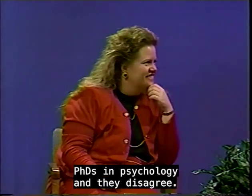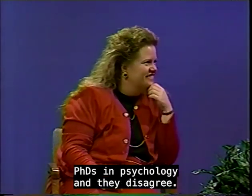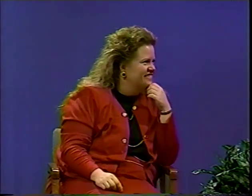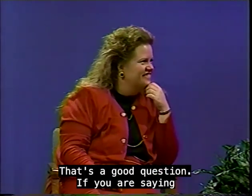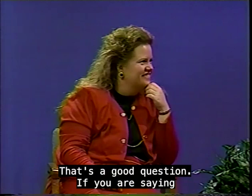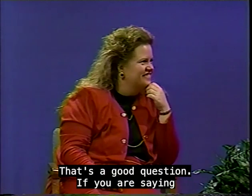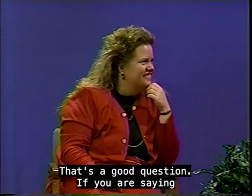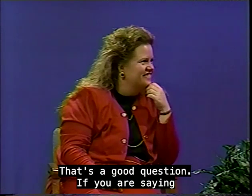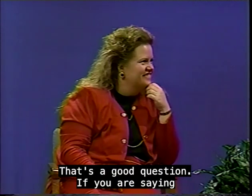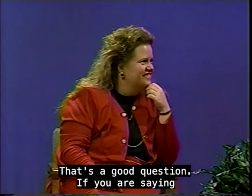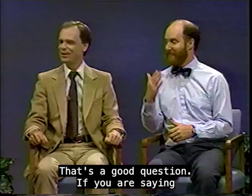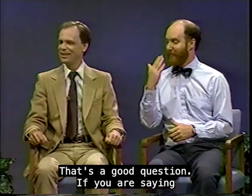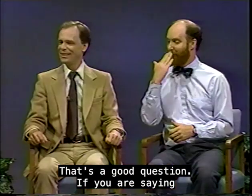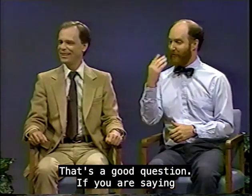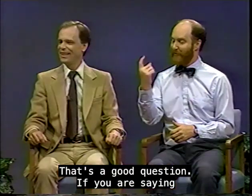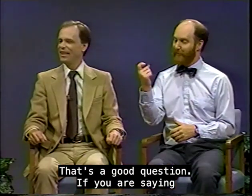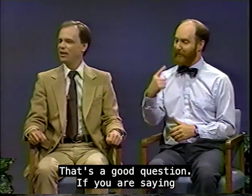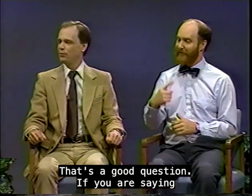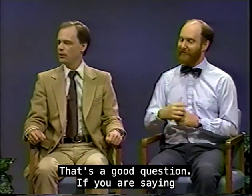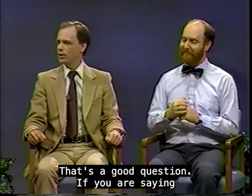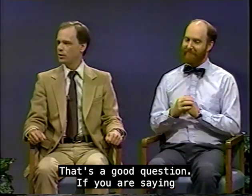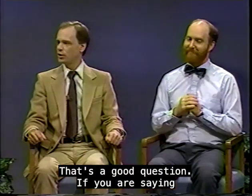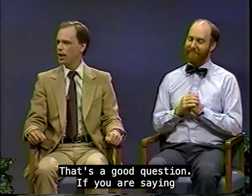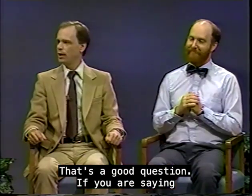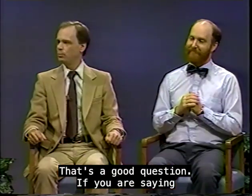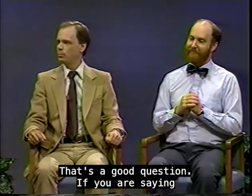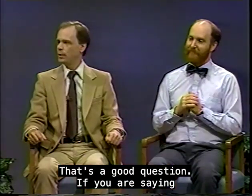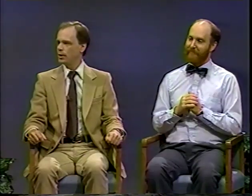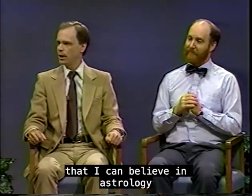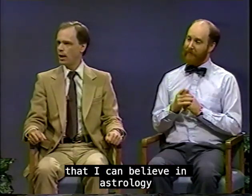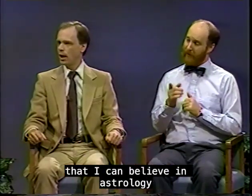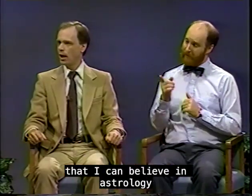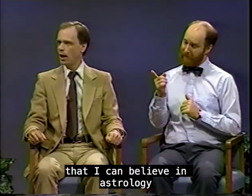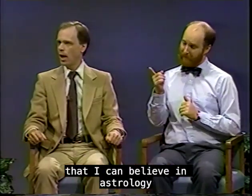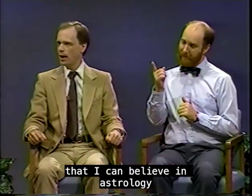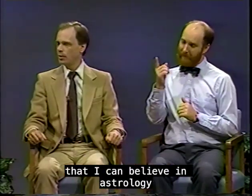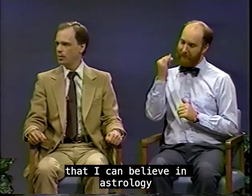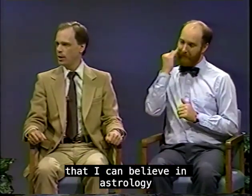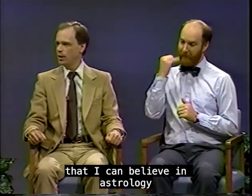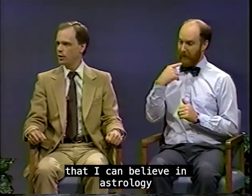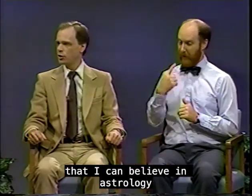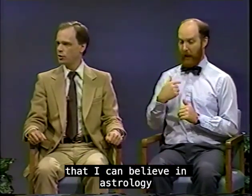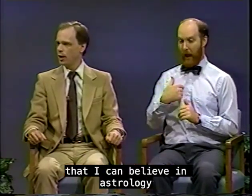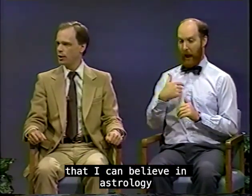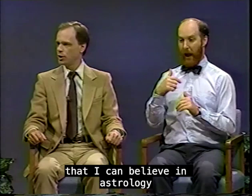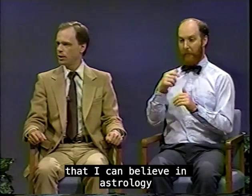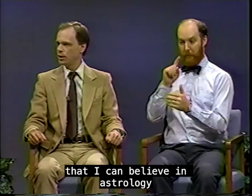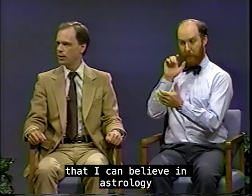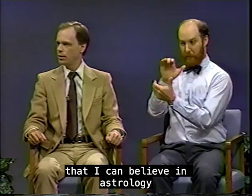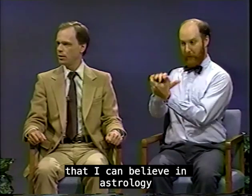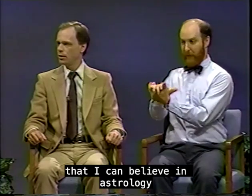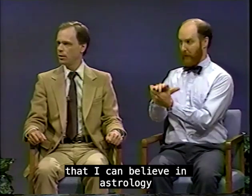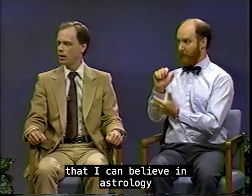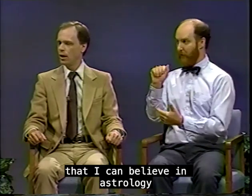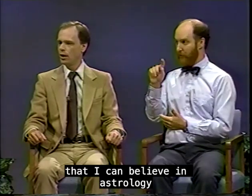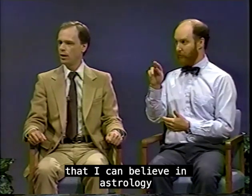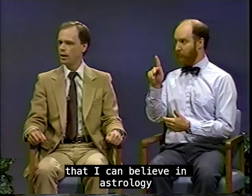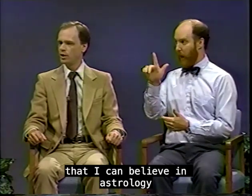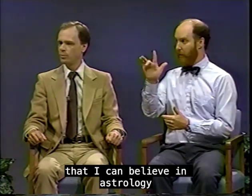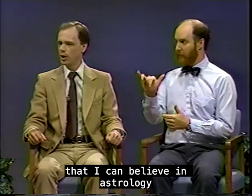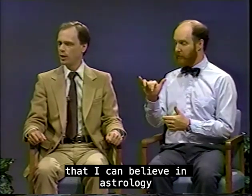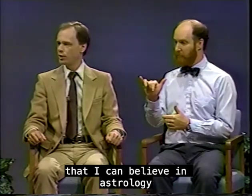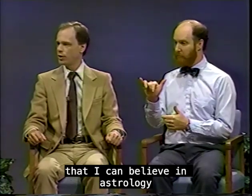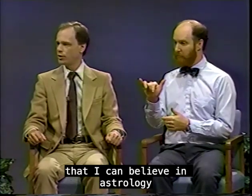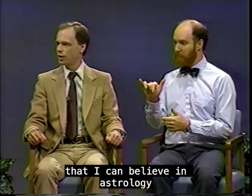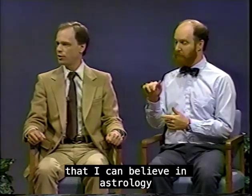disagree. That's a good question. If you're saying that I can believe in astrology